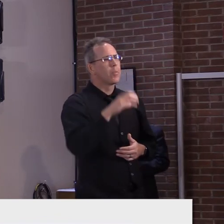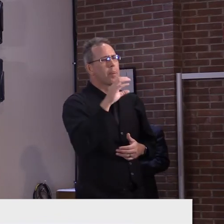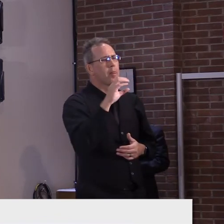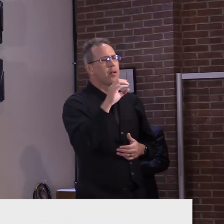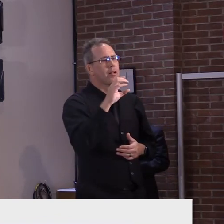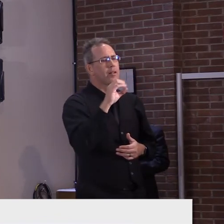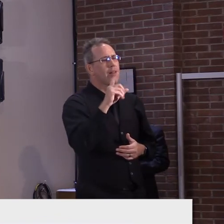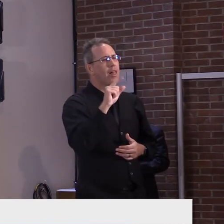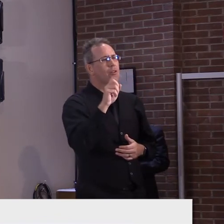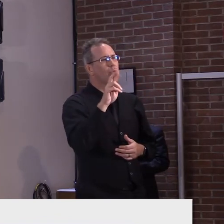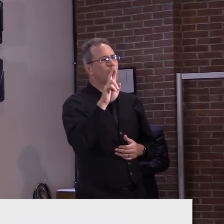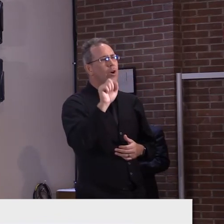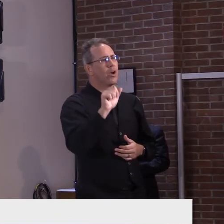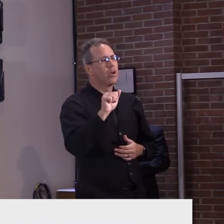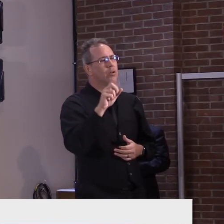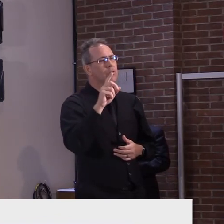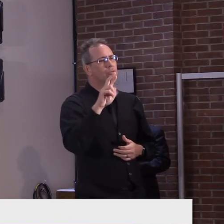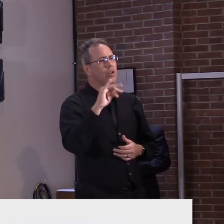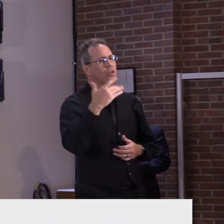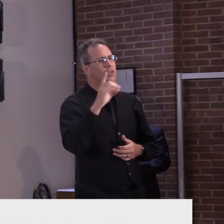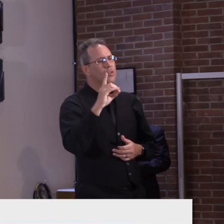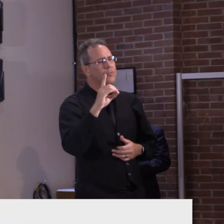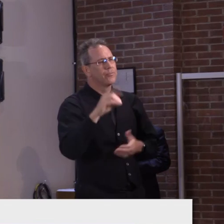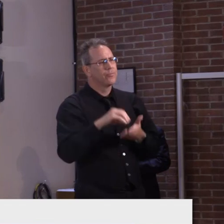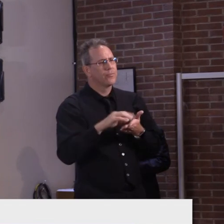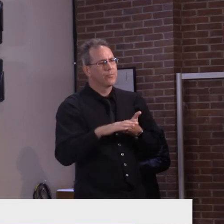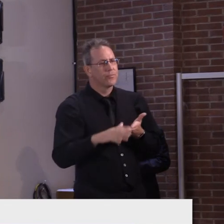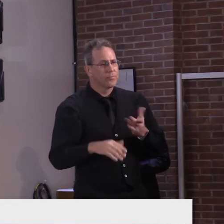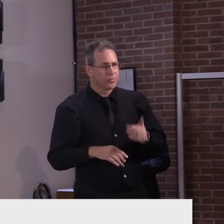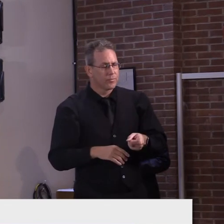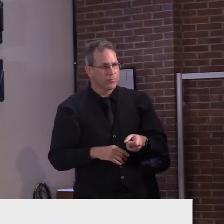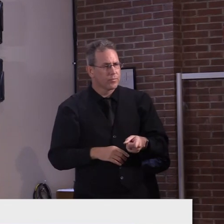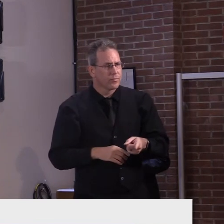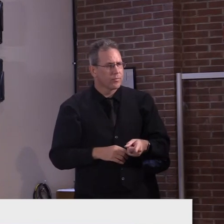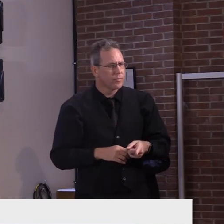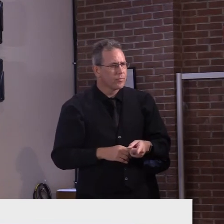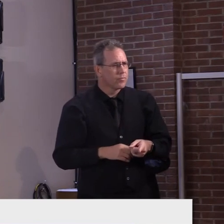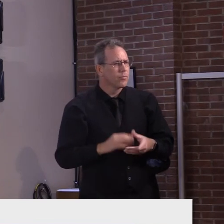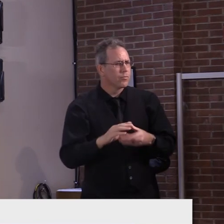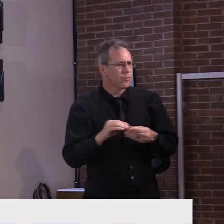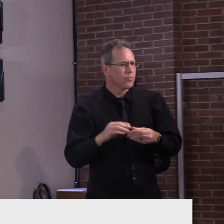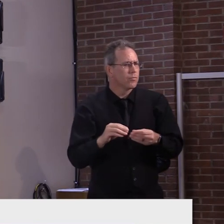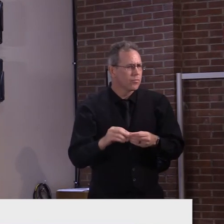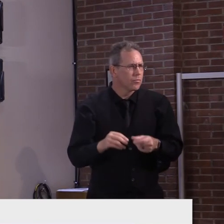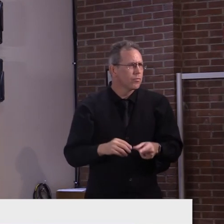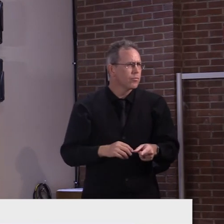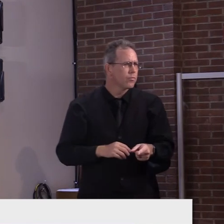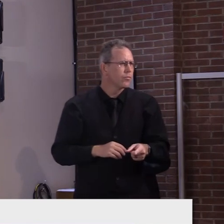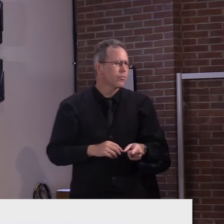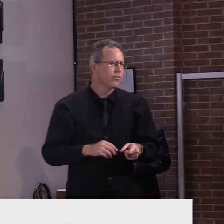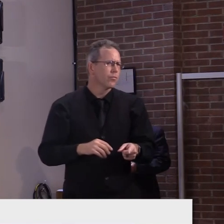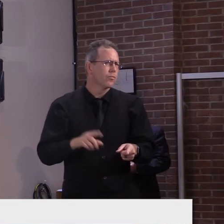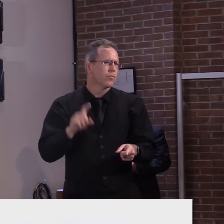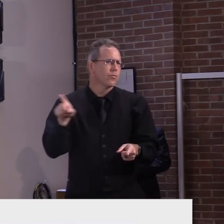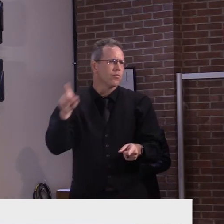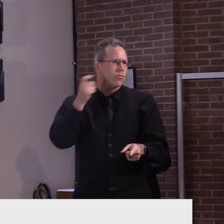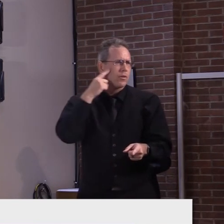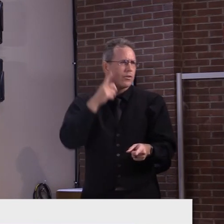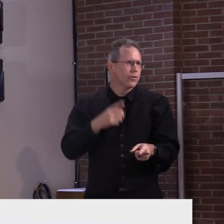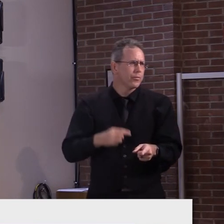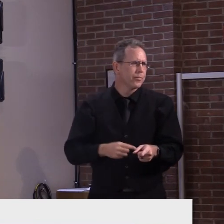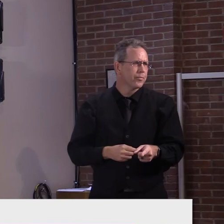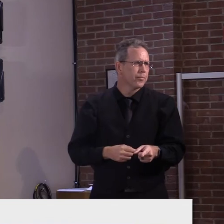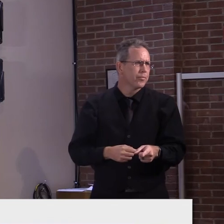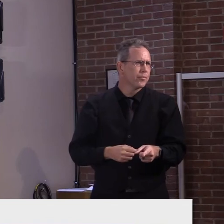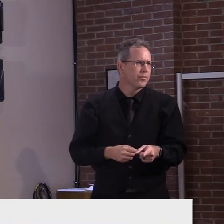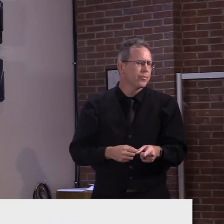Yes, thank you. Good afternoon. Governor, you addressed this topic a bit earlier in terms of supporting vaccine mandates. I'm curious, do you